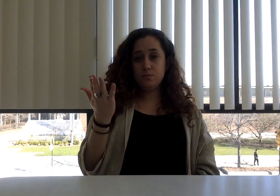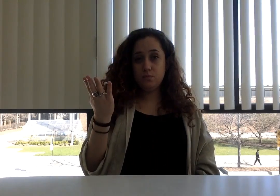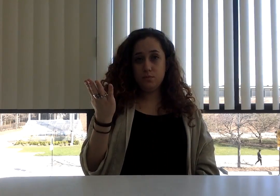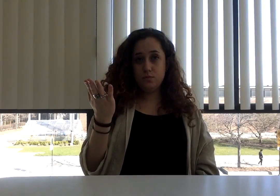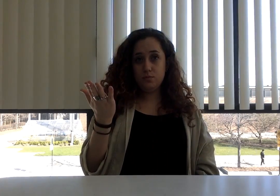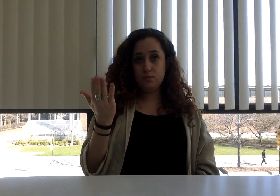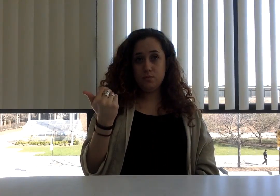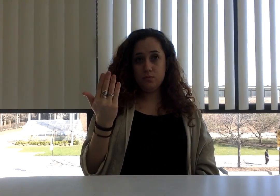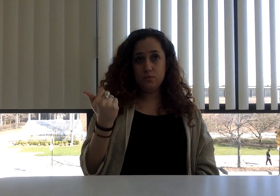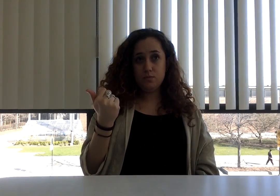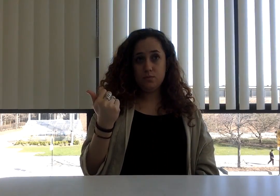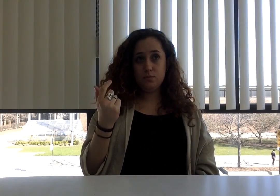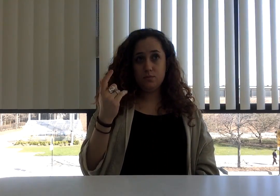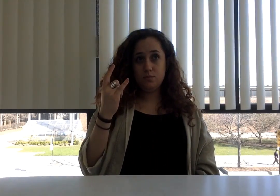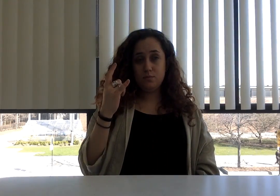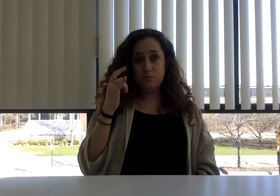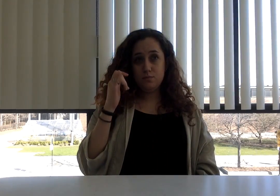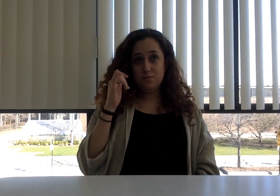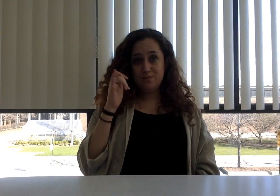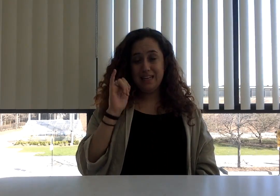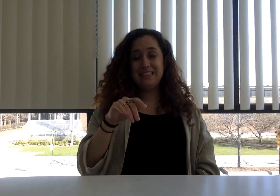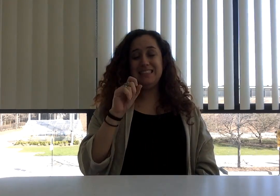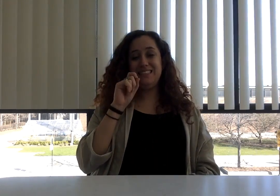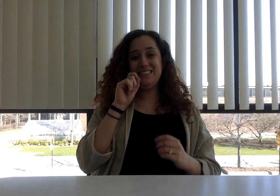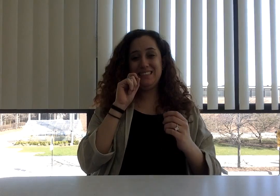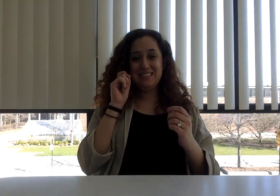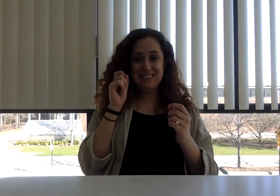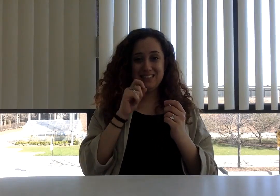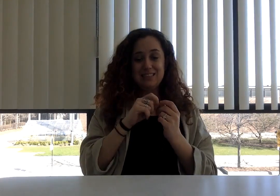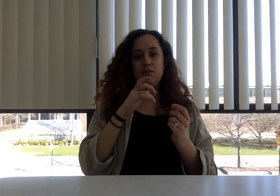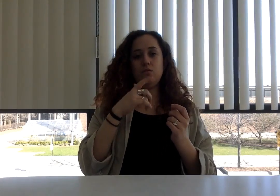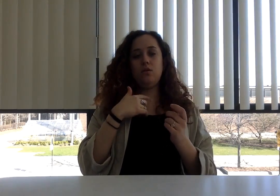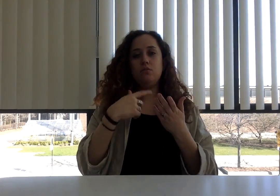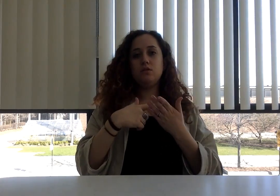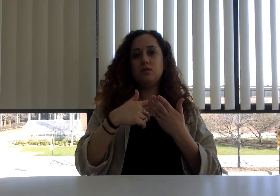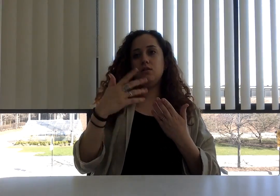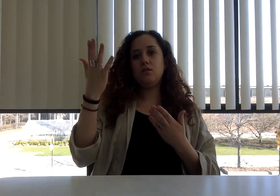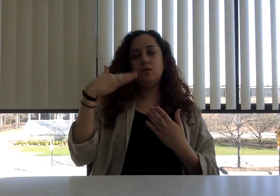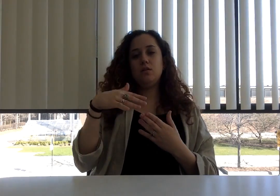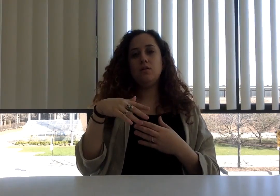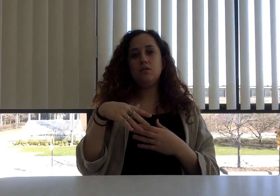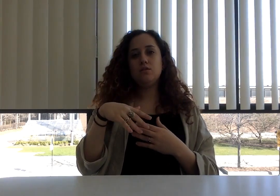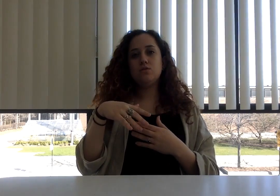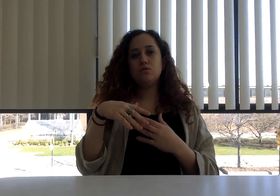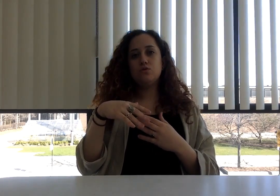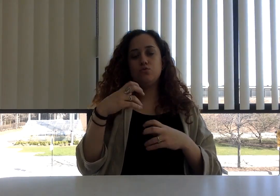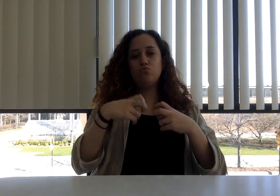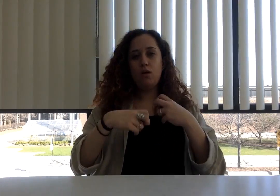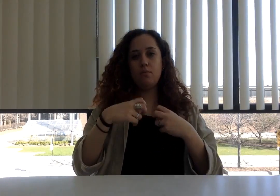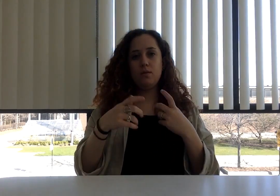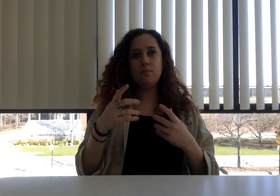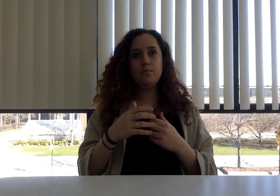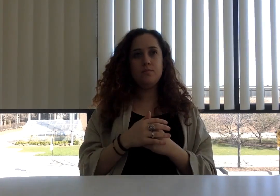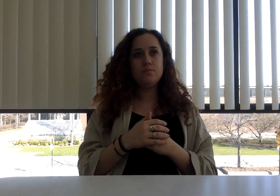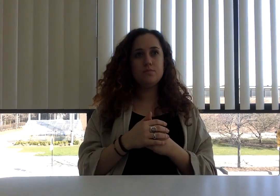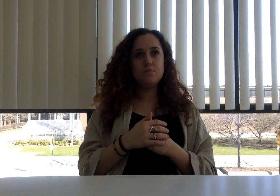That's exactly what I was talking about on the previous problem. Here we needed to look at positive 4 as a negative value, so we could